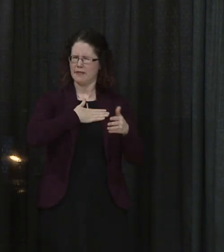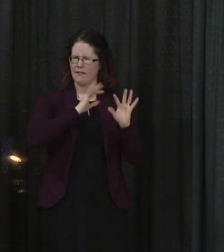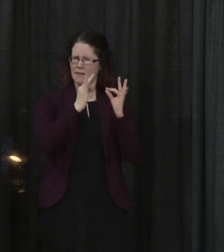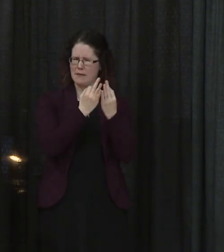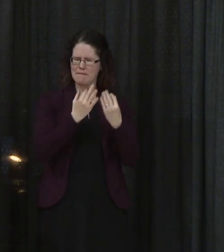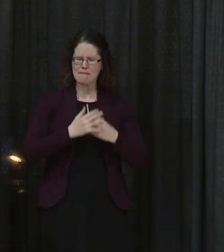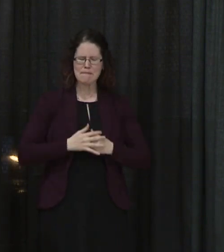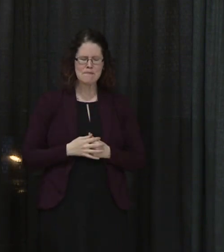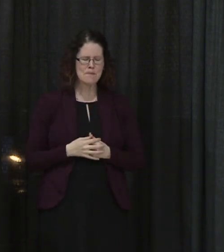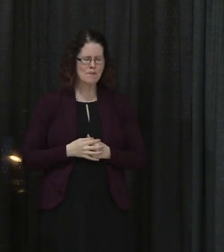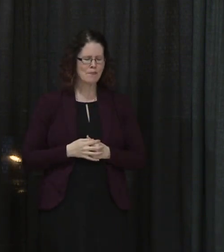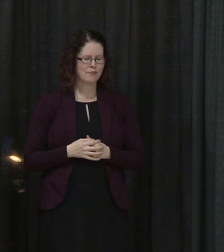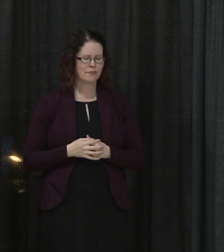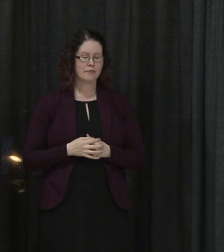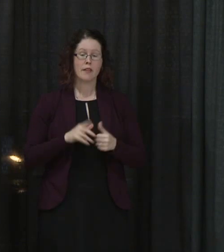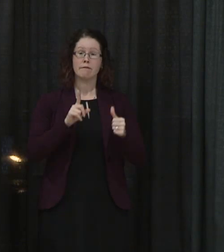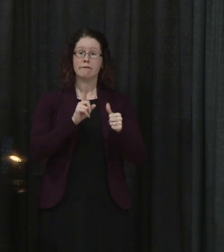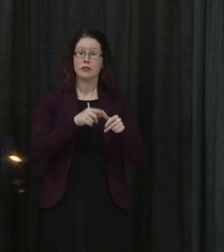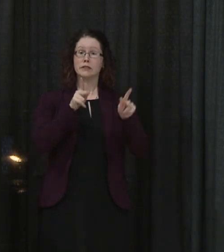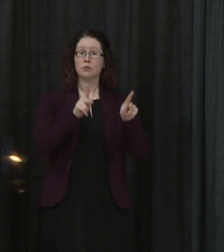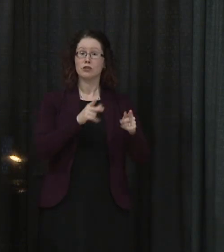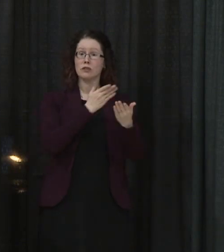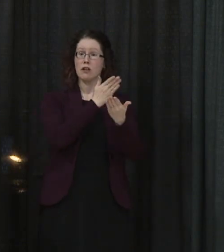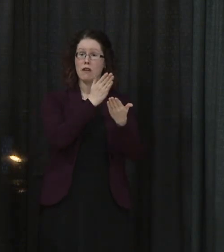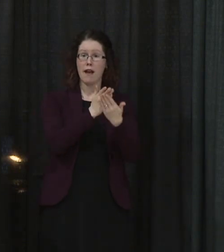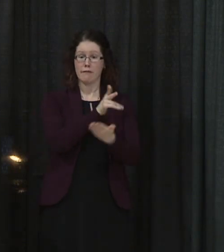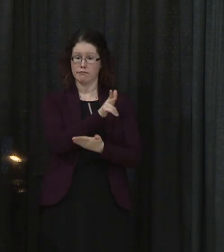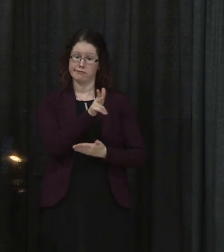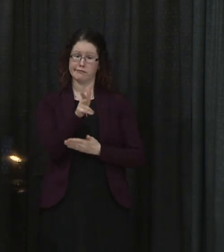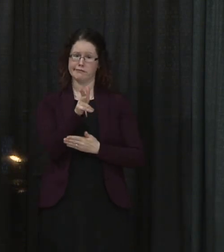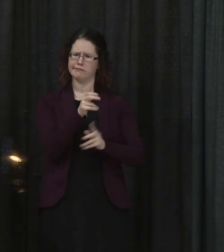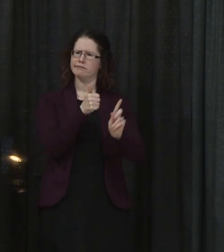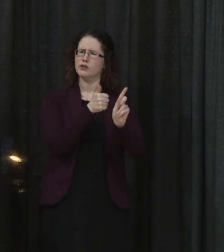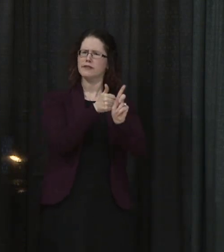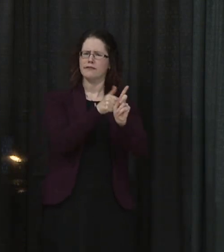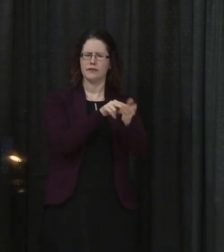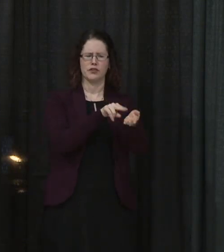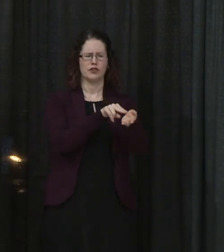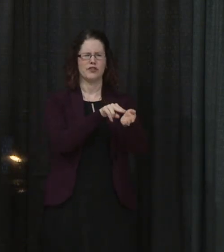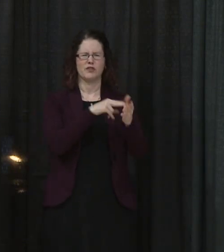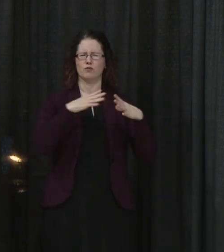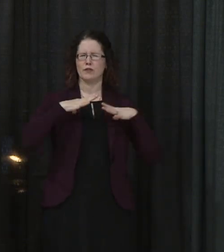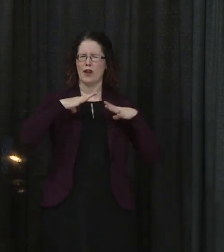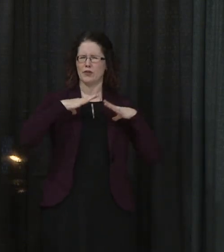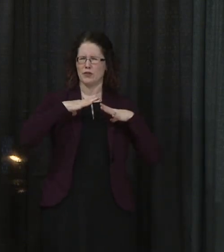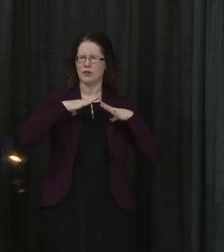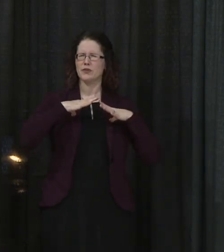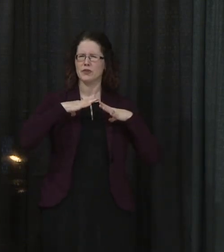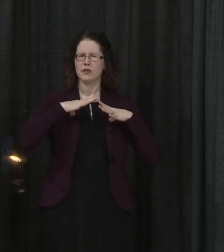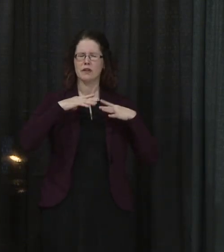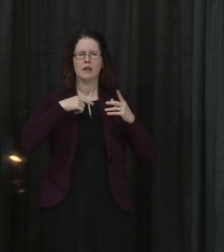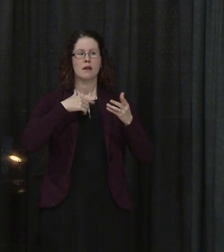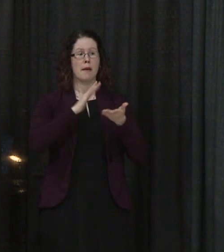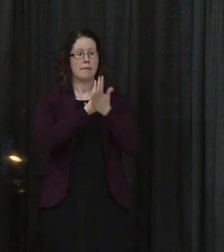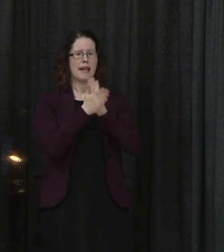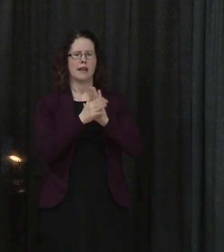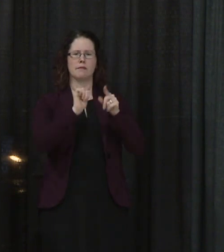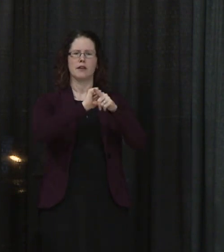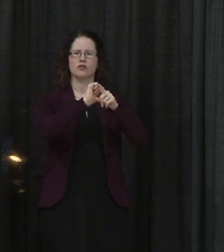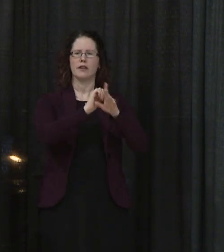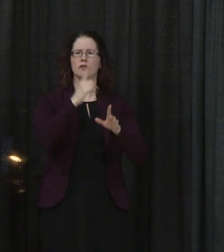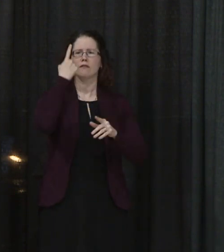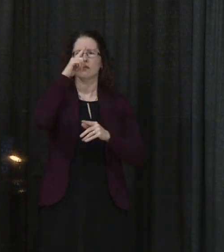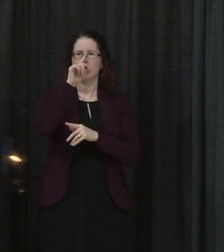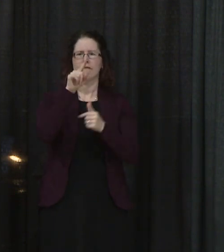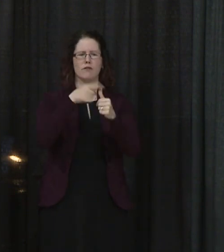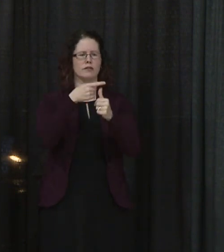was a retired registered nurse who had become, in her retirement, a trainer for the Canadian Red Cross First